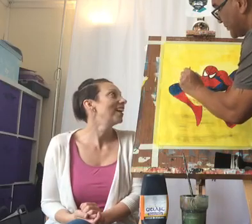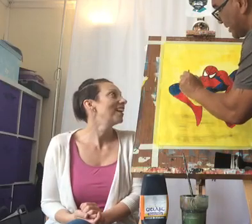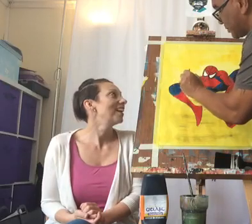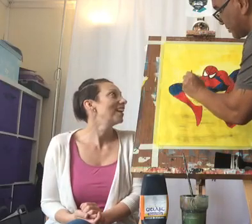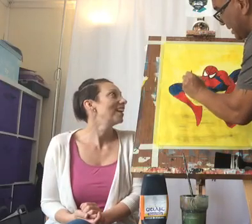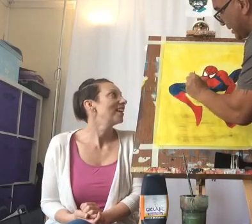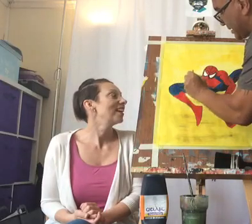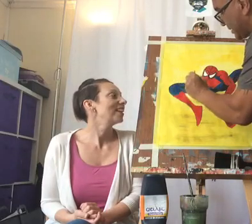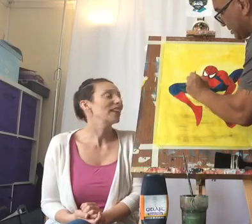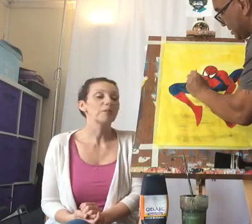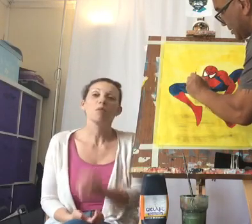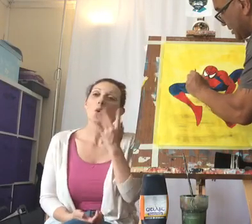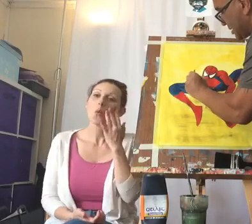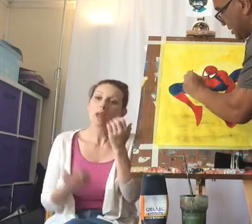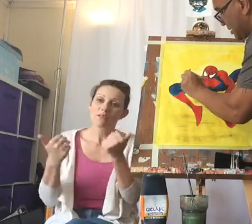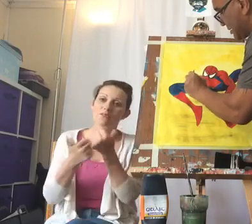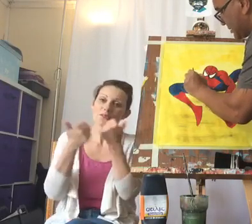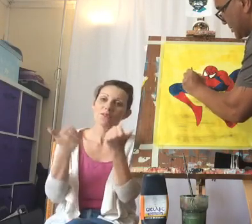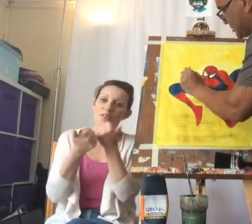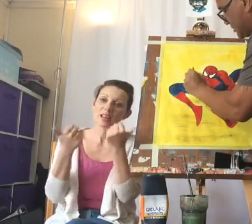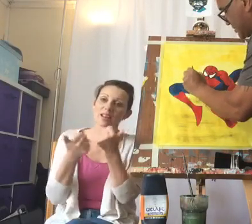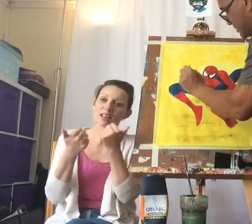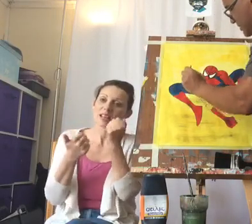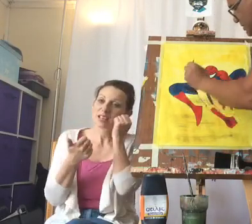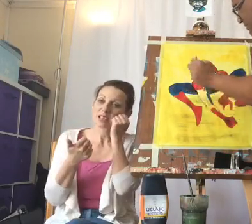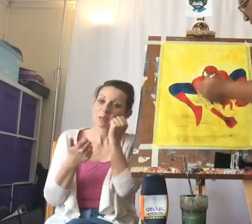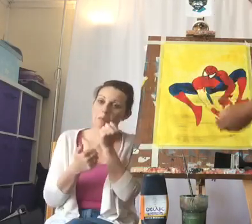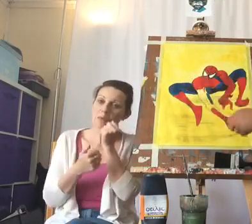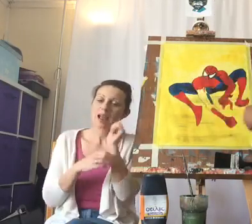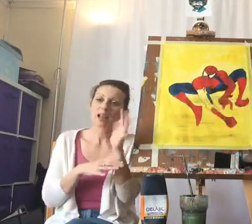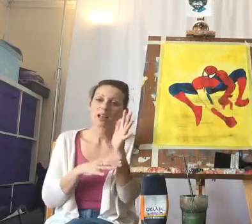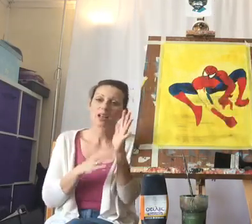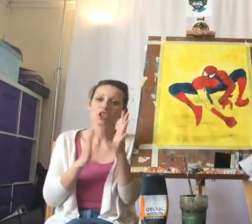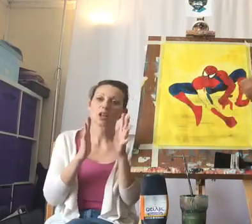when you've done all the black, yeah, you can